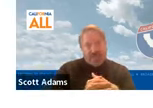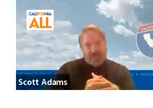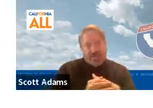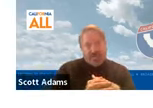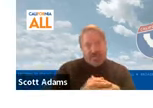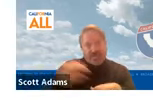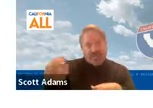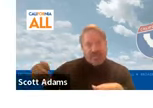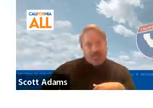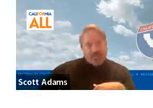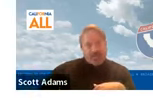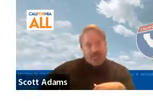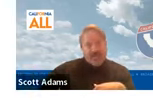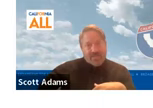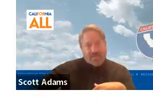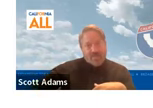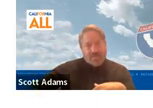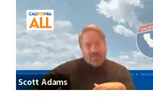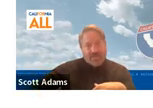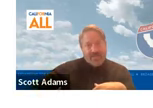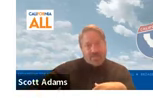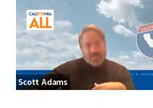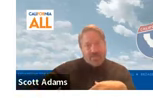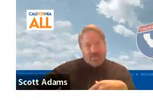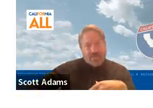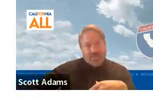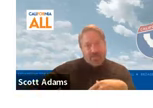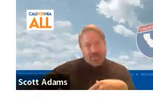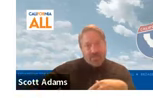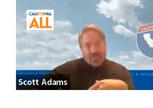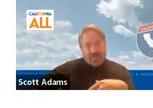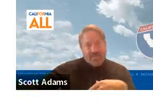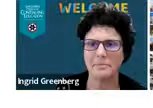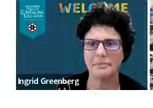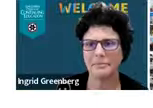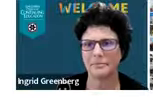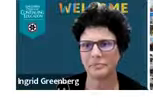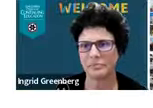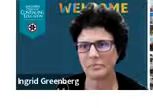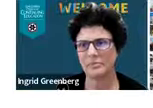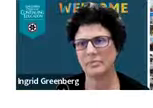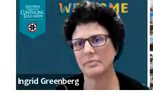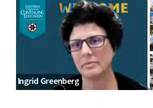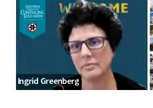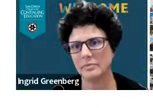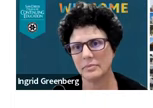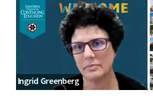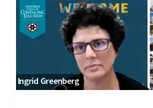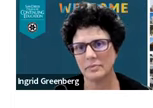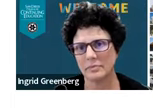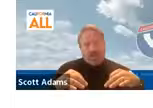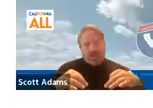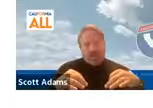plan sometime by July and then put it back out to public comment. We may reopen it, so